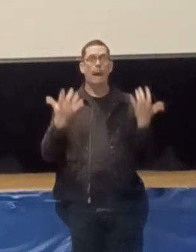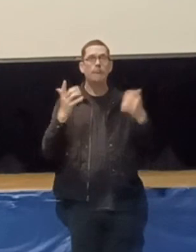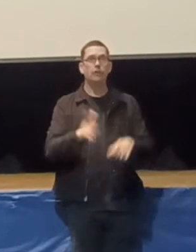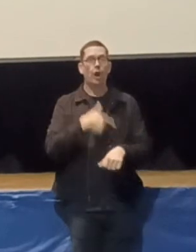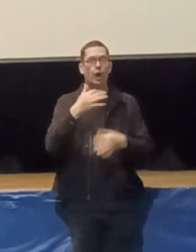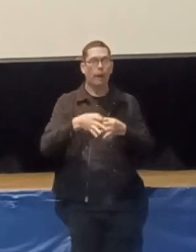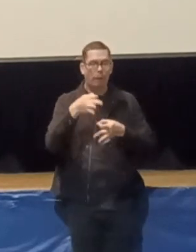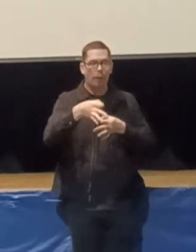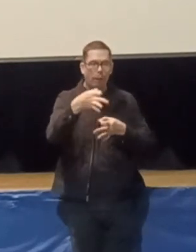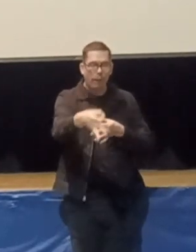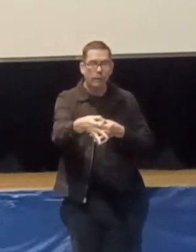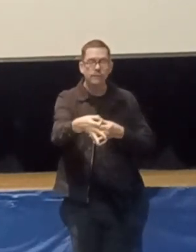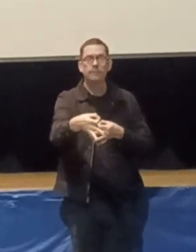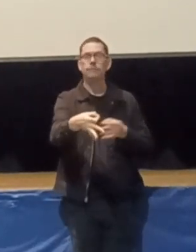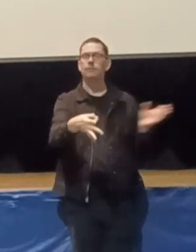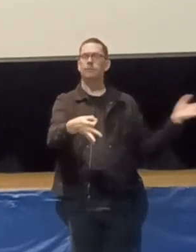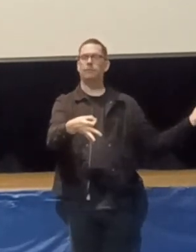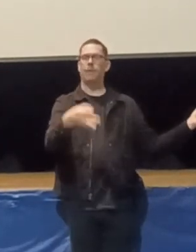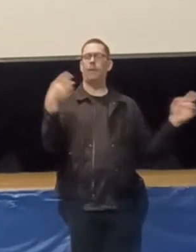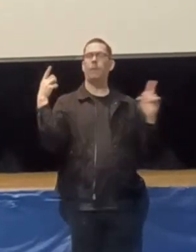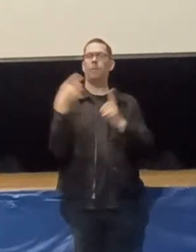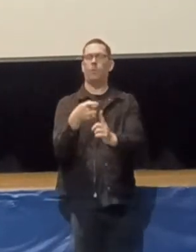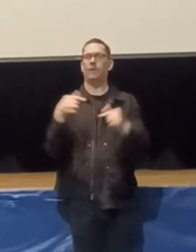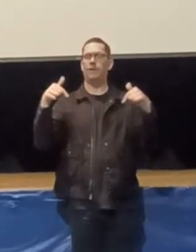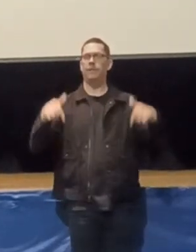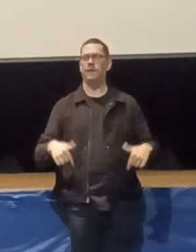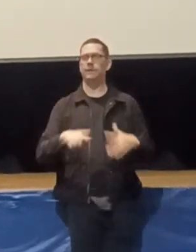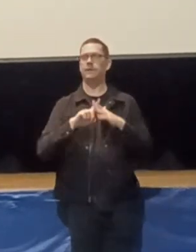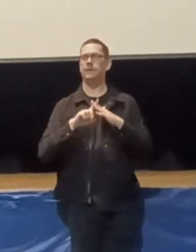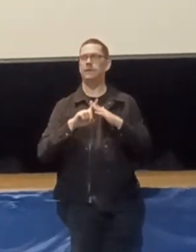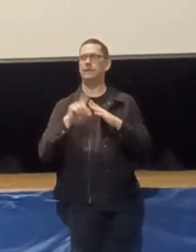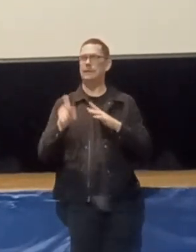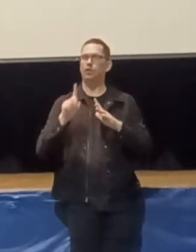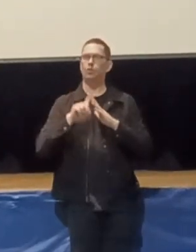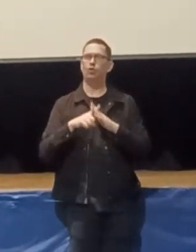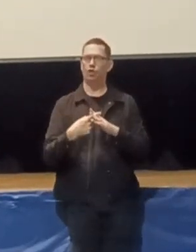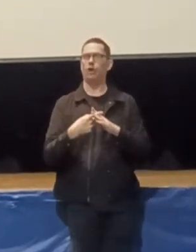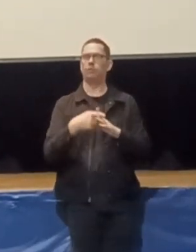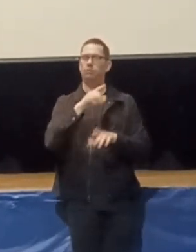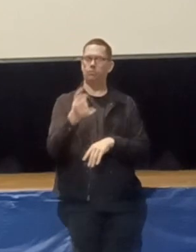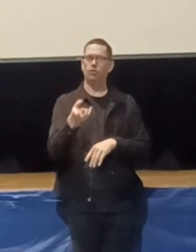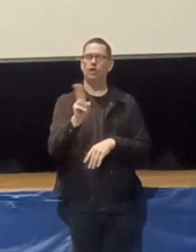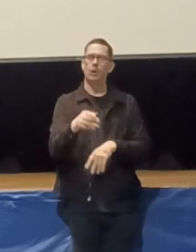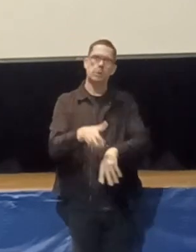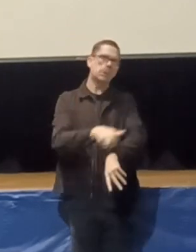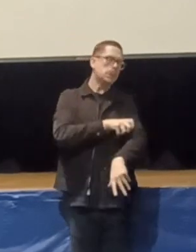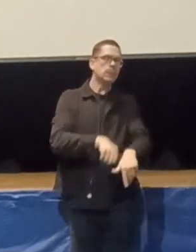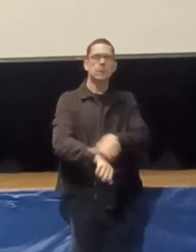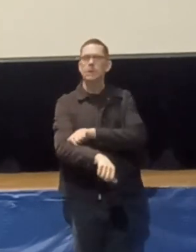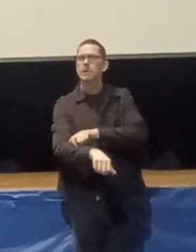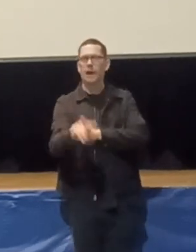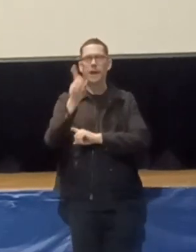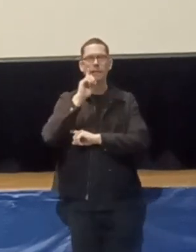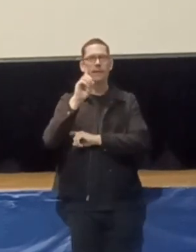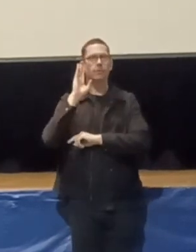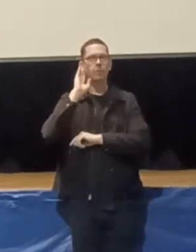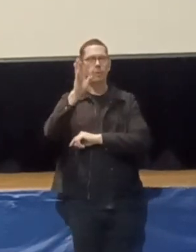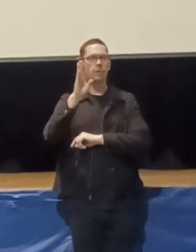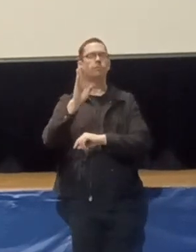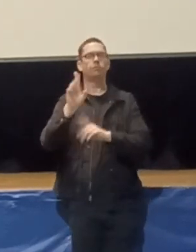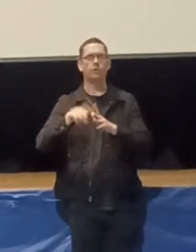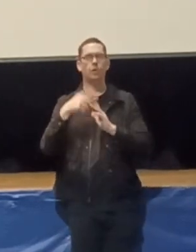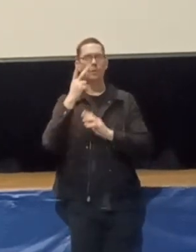year? To their point, I think this thing needs to get really started in earnest come January, and I'm sure we'll start this again in January, and